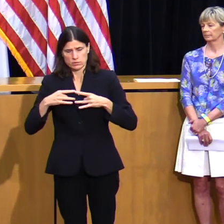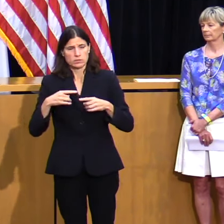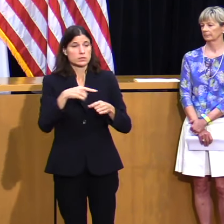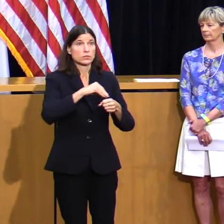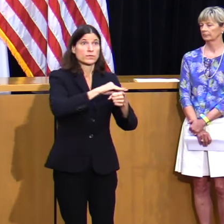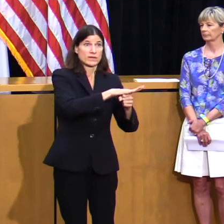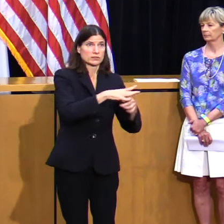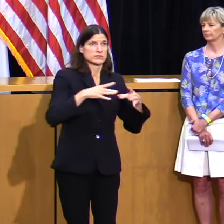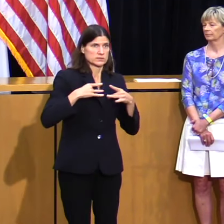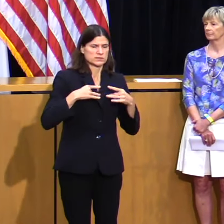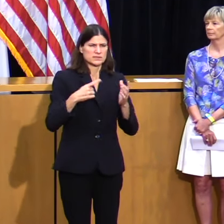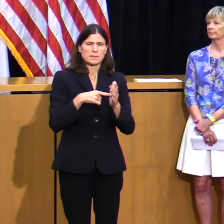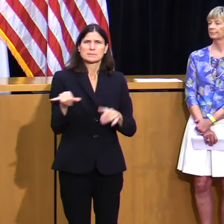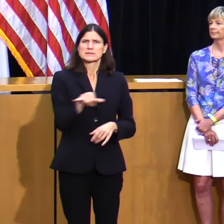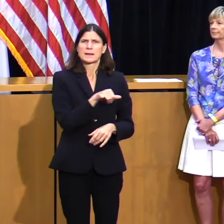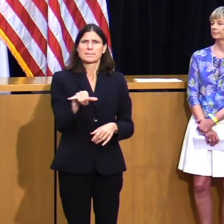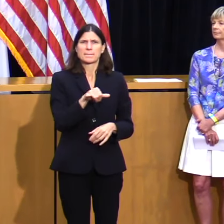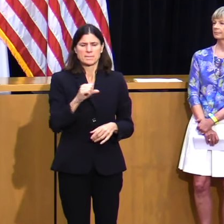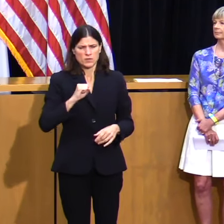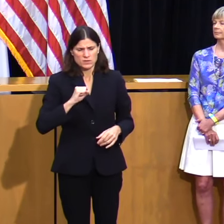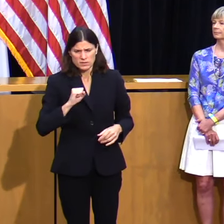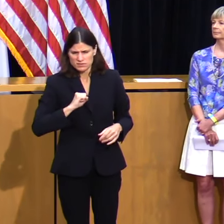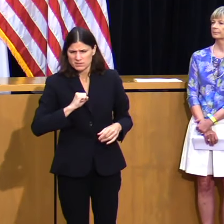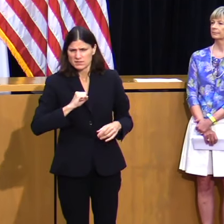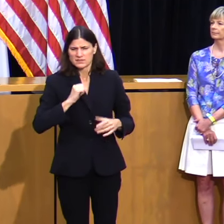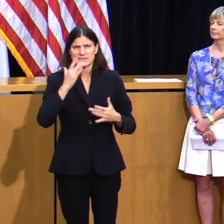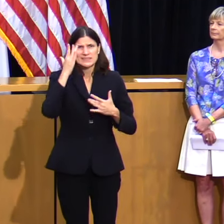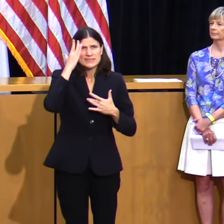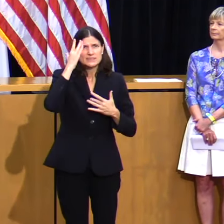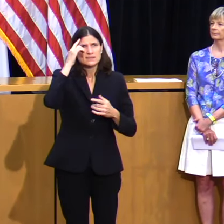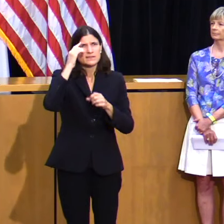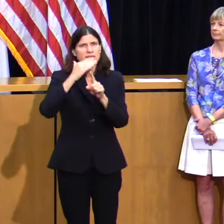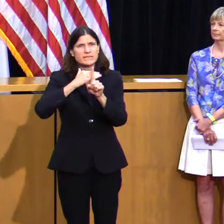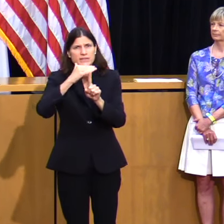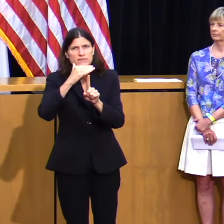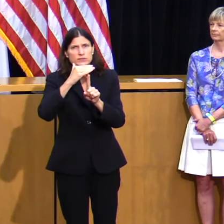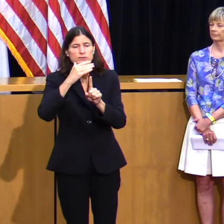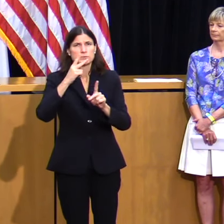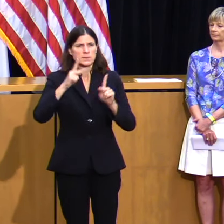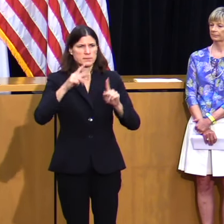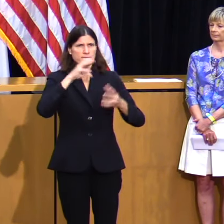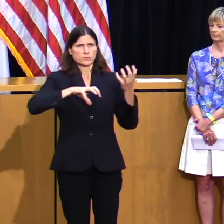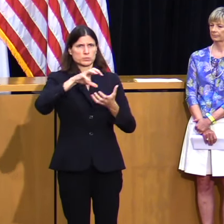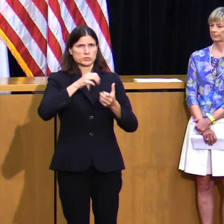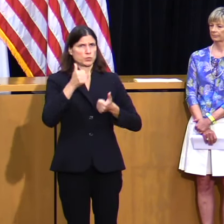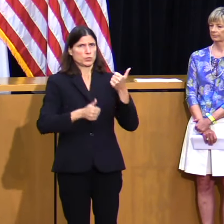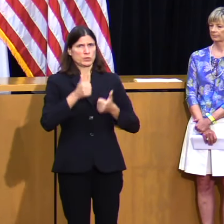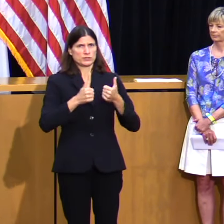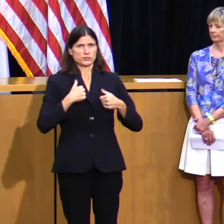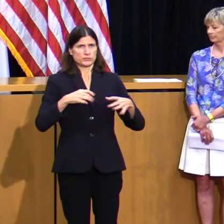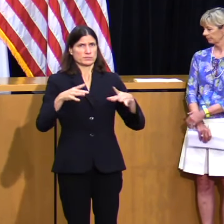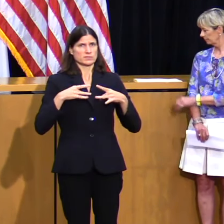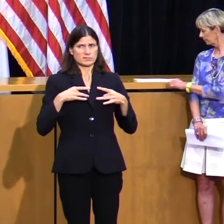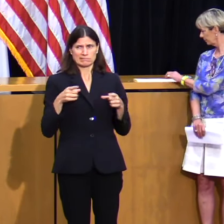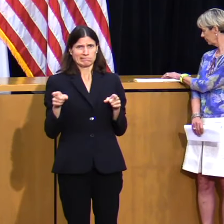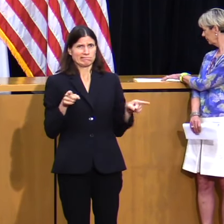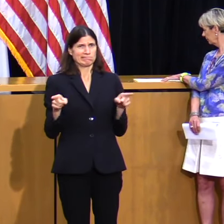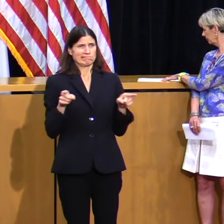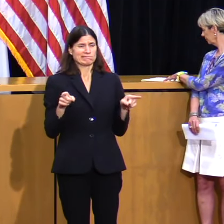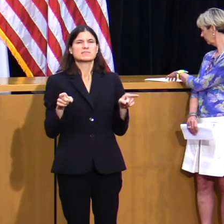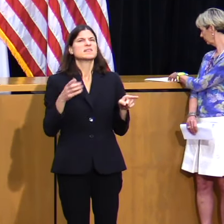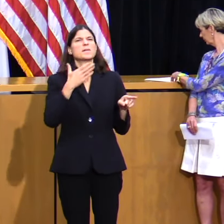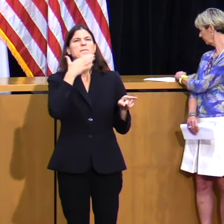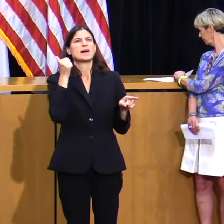for COVID-19 symptoms, every case of the flu we can prevent helps avoid unnecessary